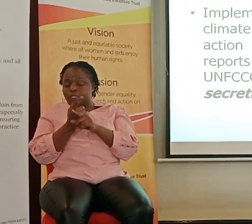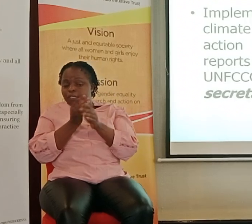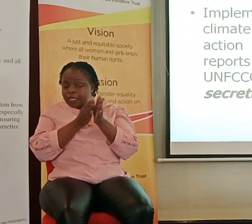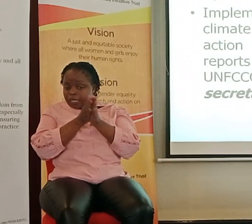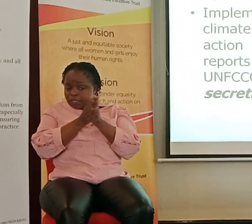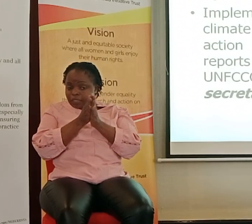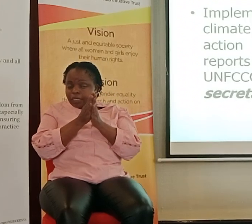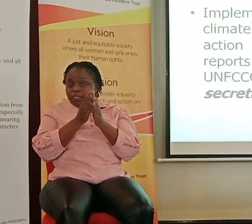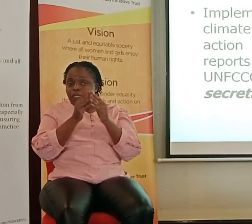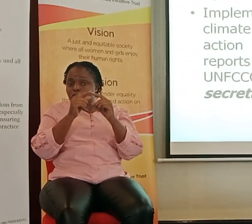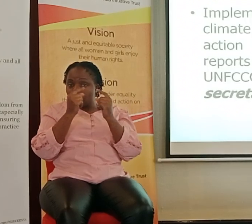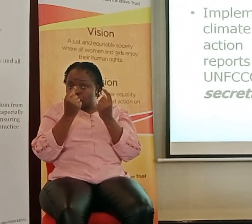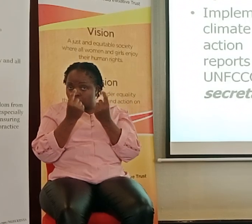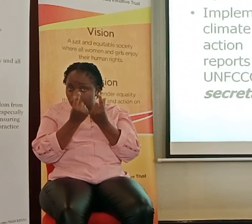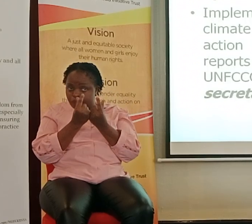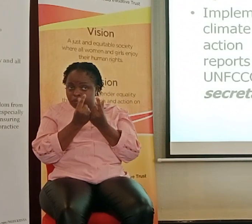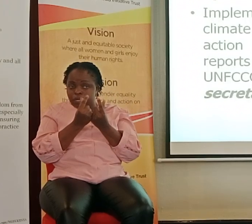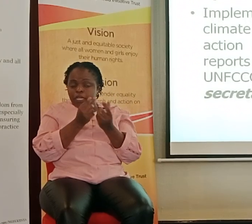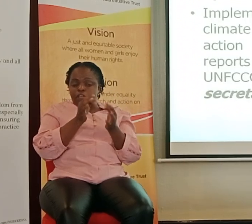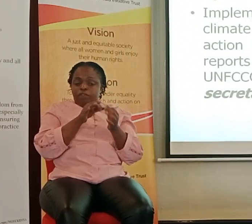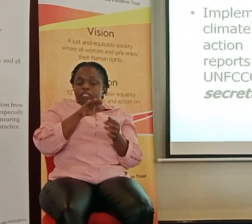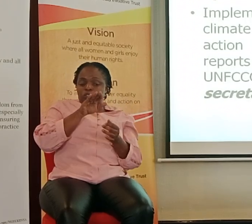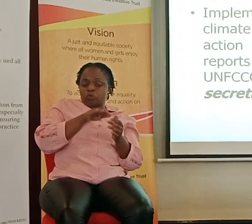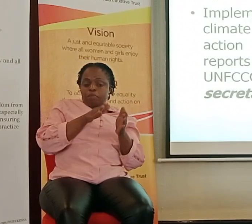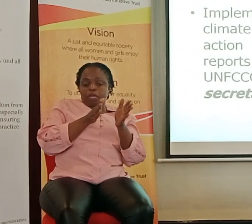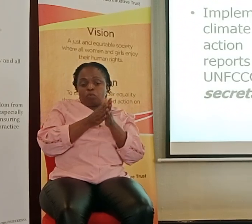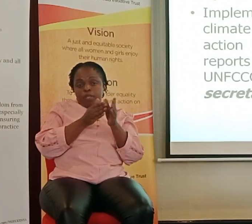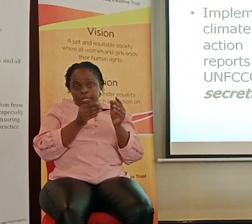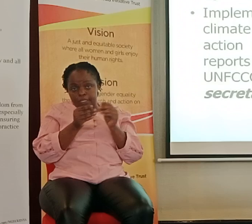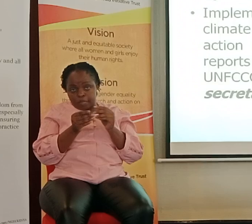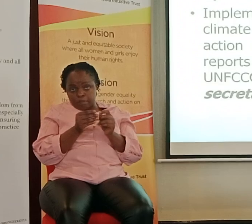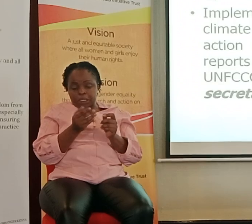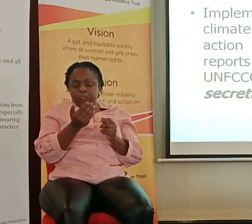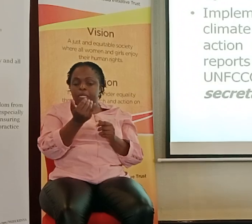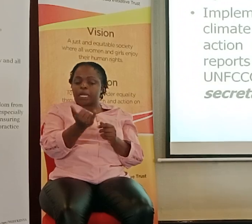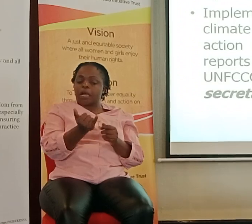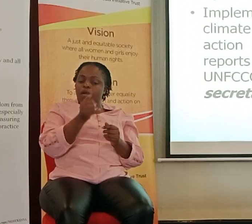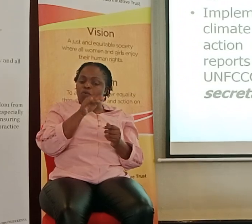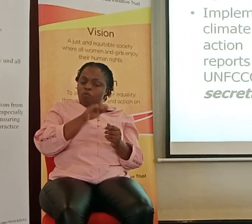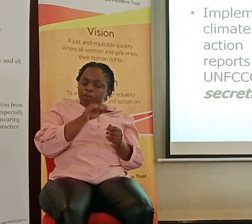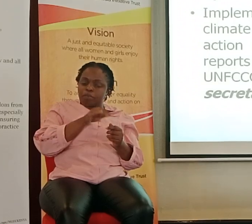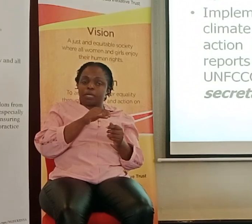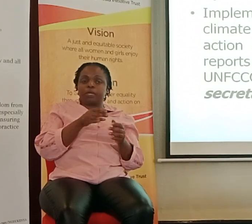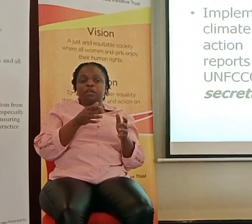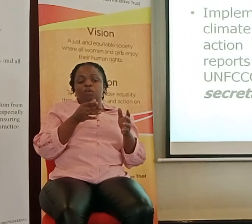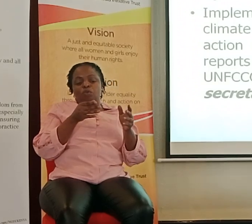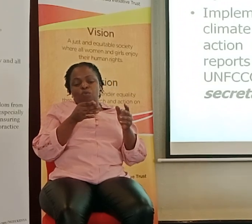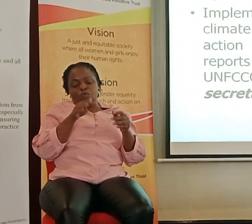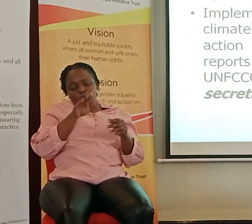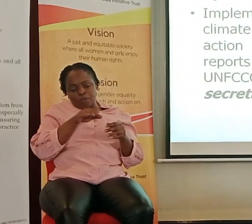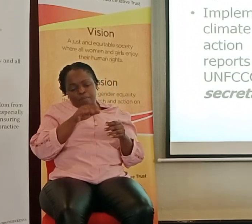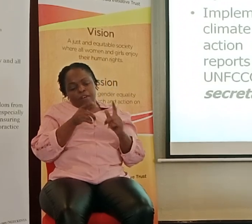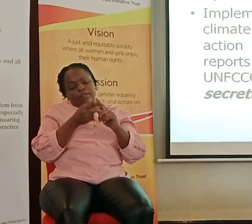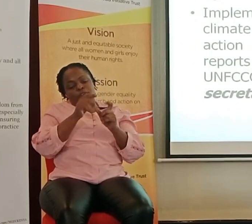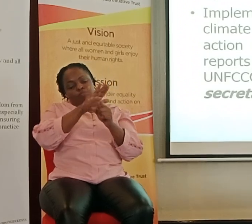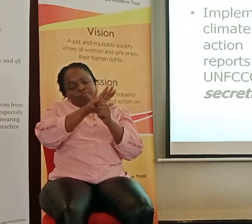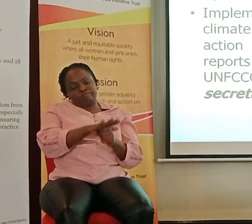interest groups, be it like women with disabilities, young women, women and men